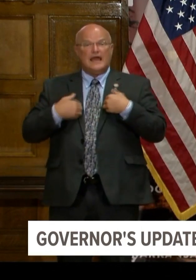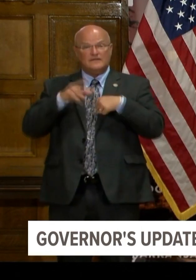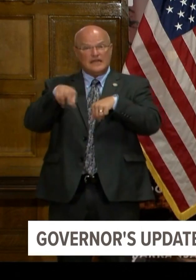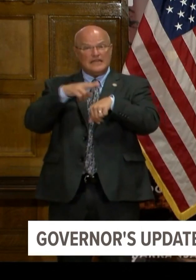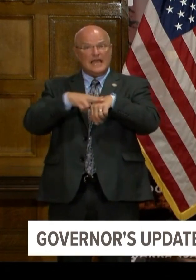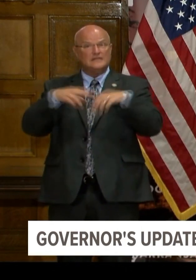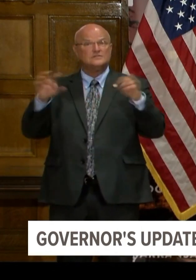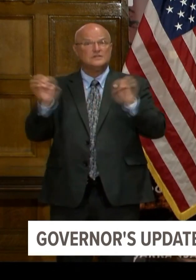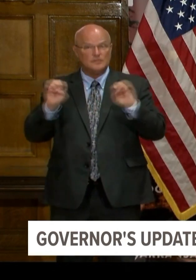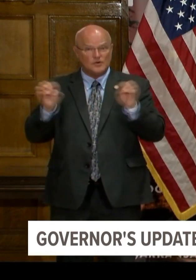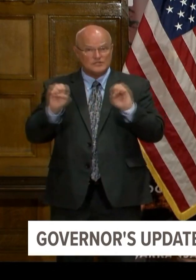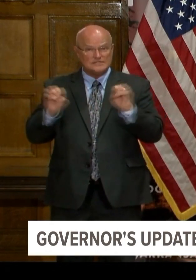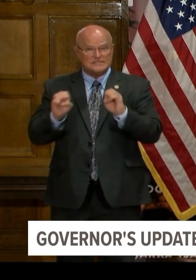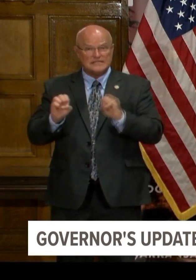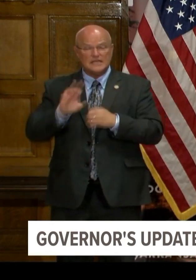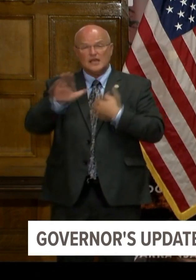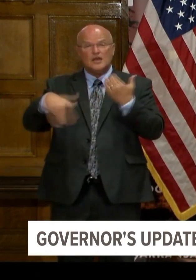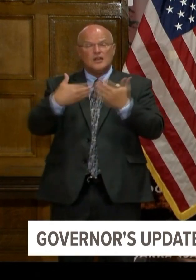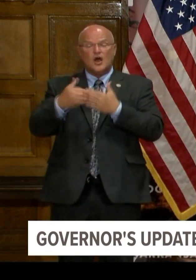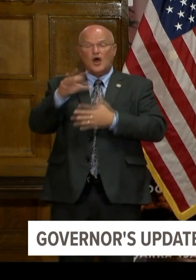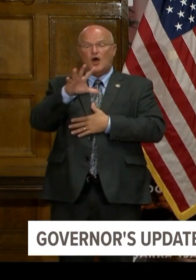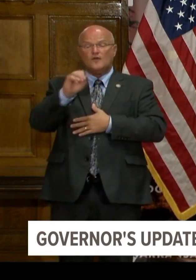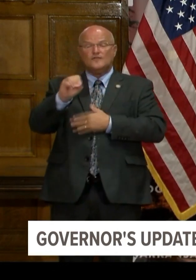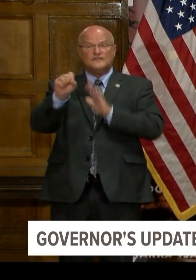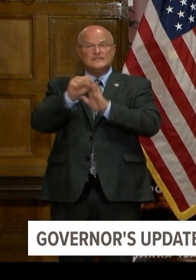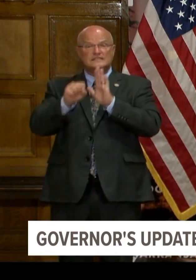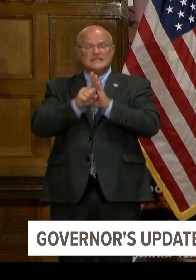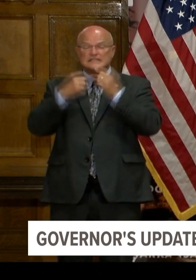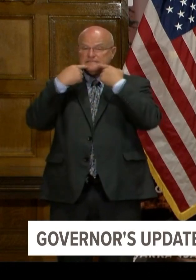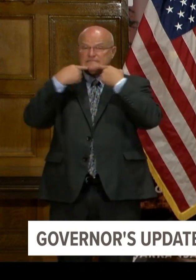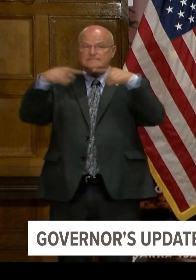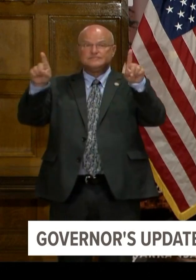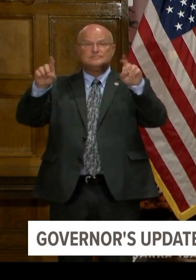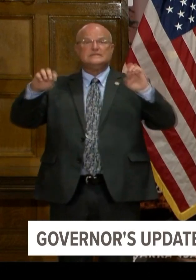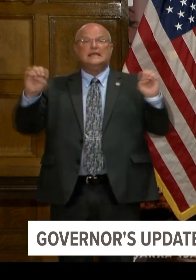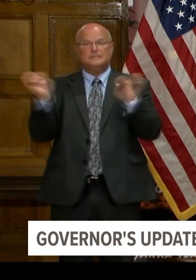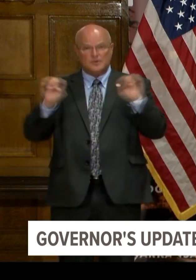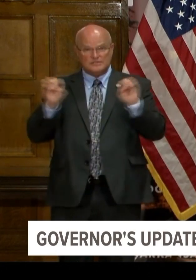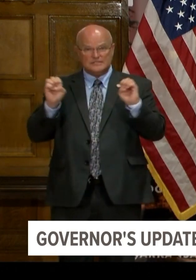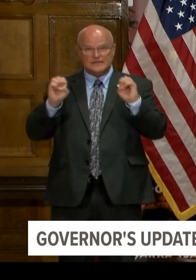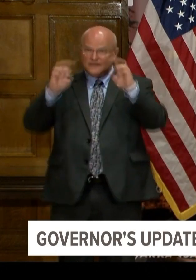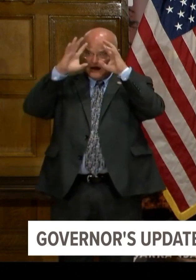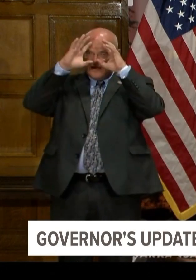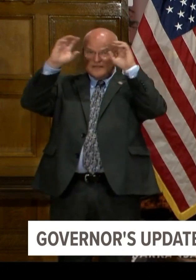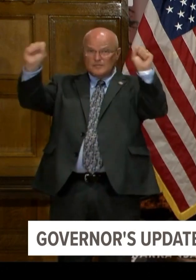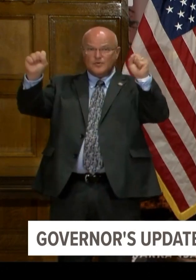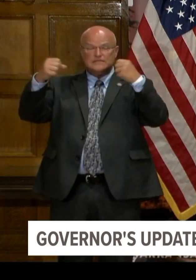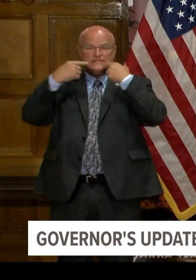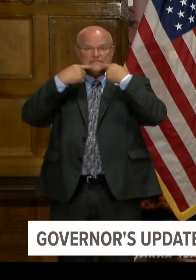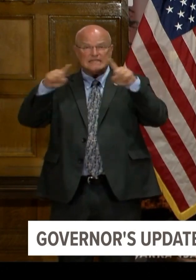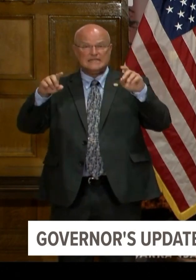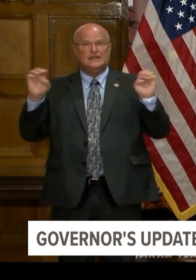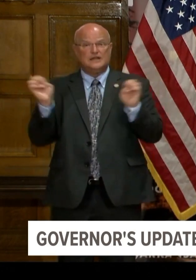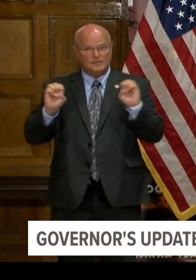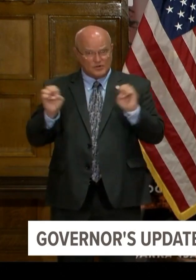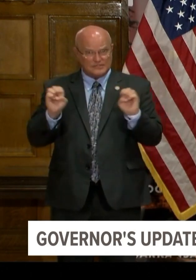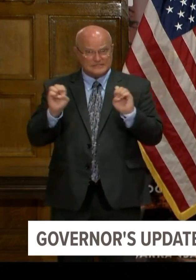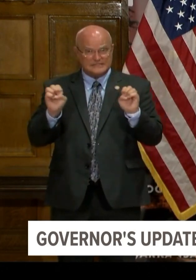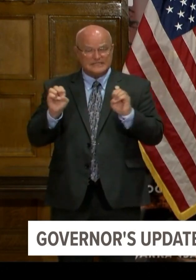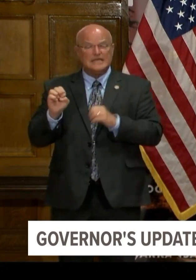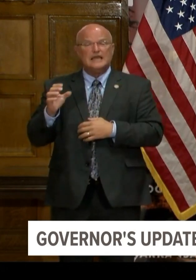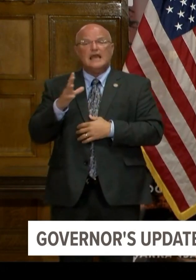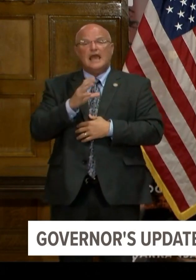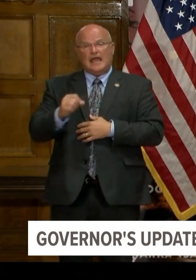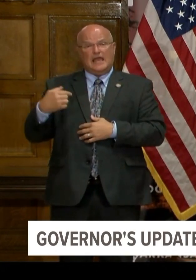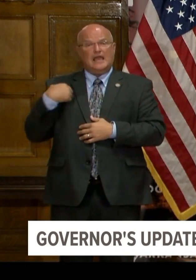emergency, and 50 states have declared an emergency. President Trump has declared a national emergency,